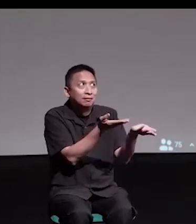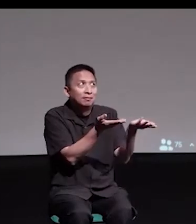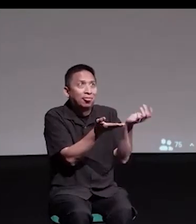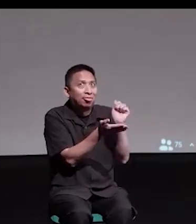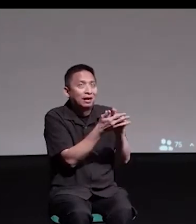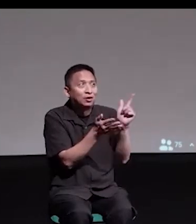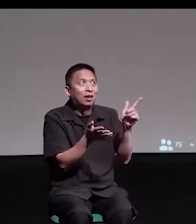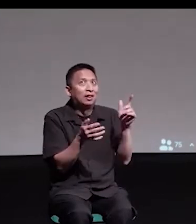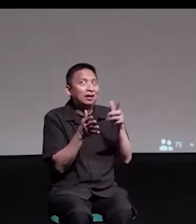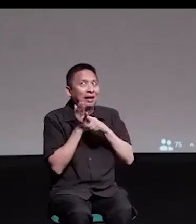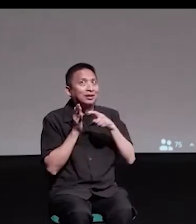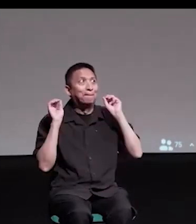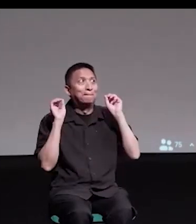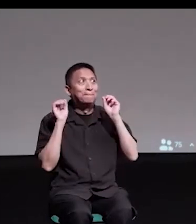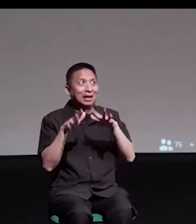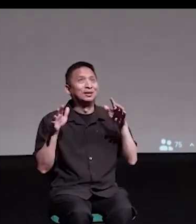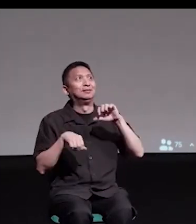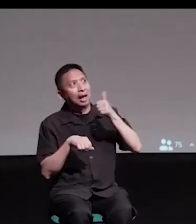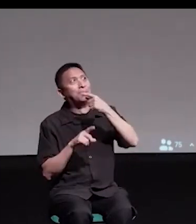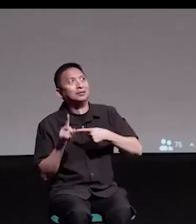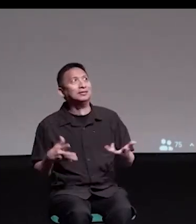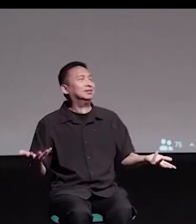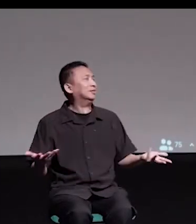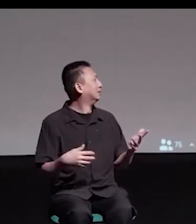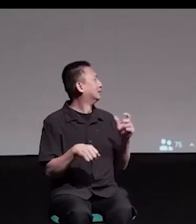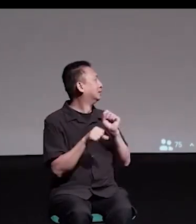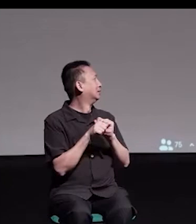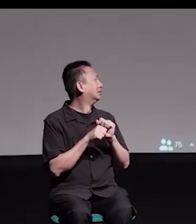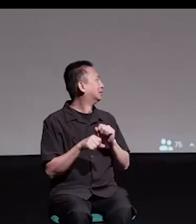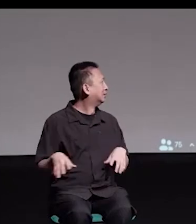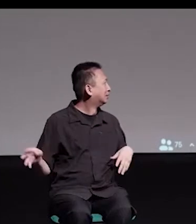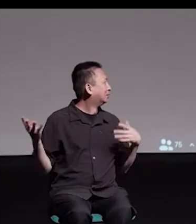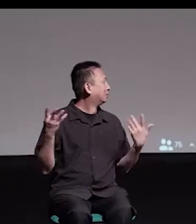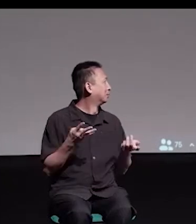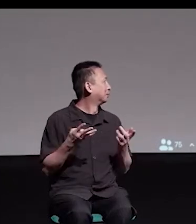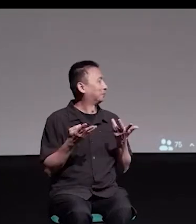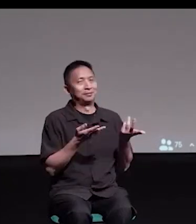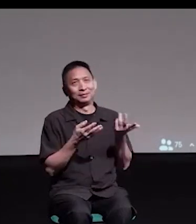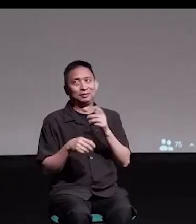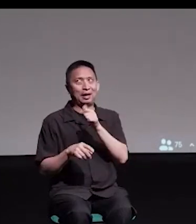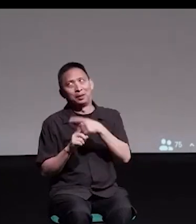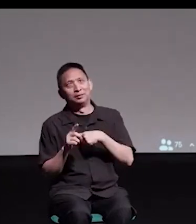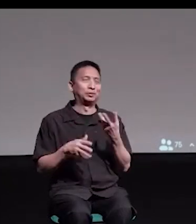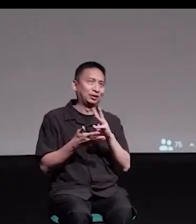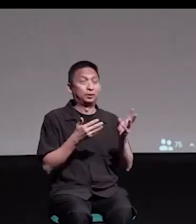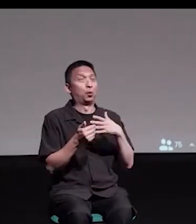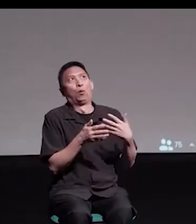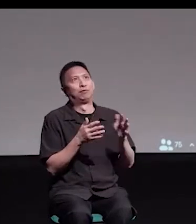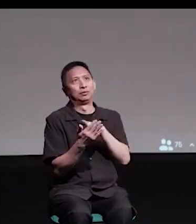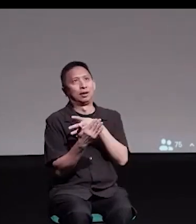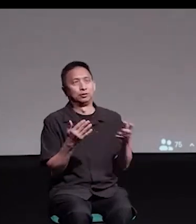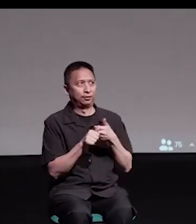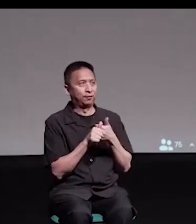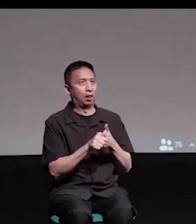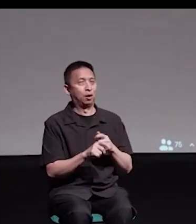takes magic 10 months and not, 6 weeks or whatever those schedules they want